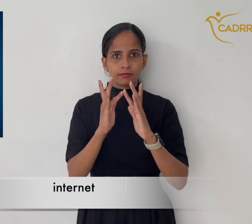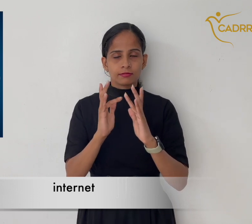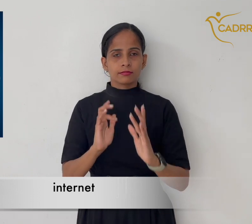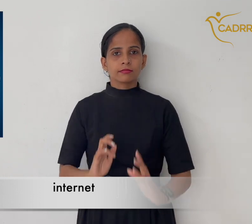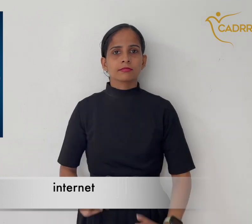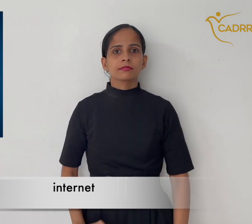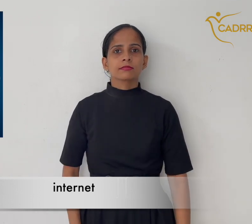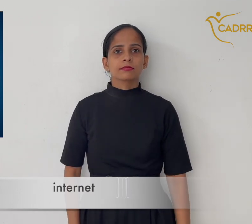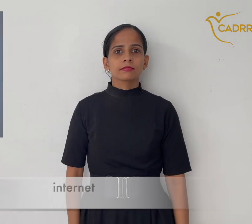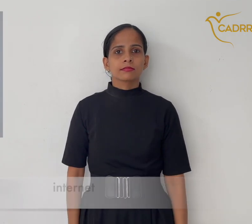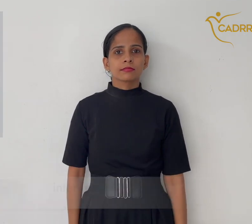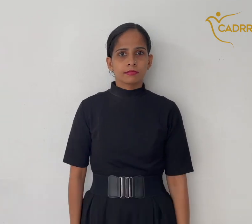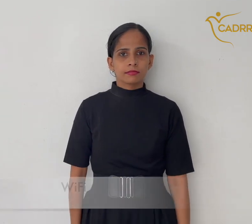Internet.